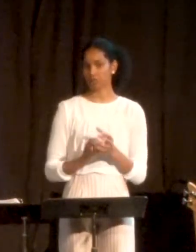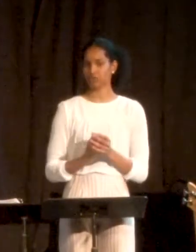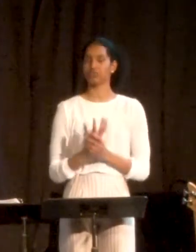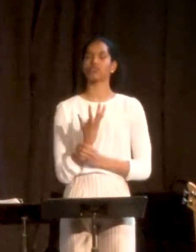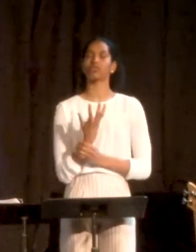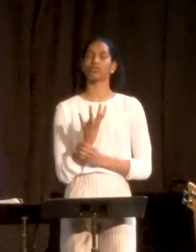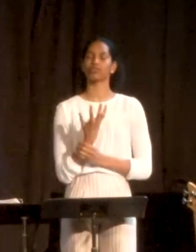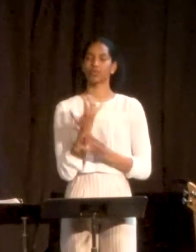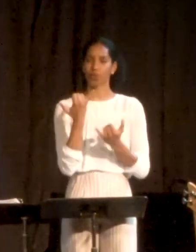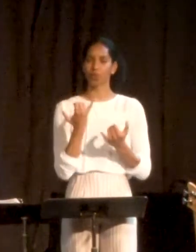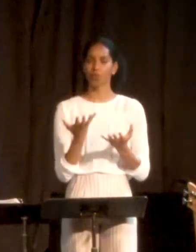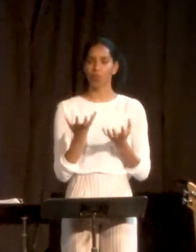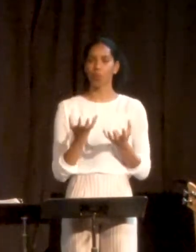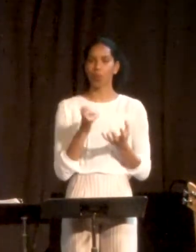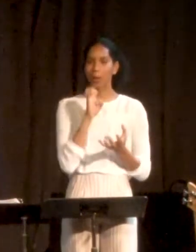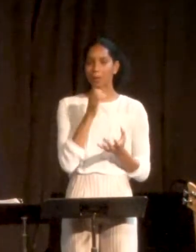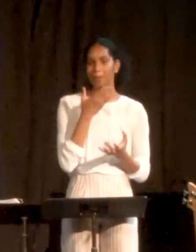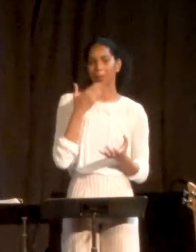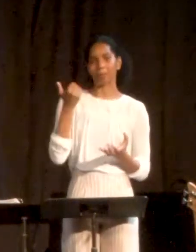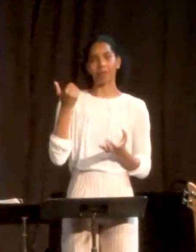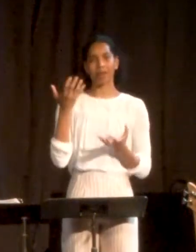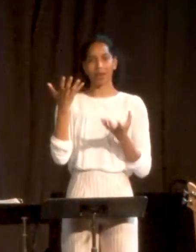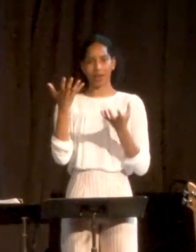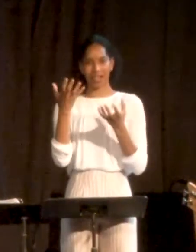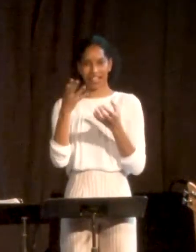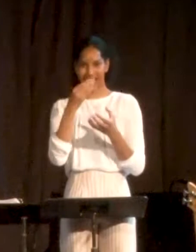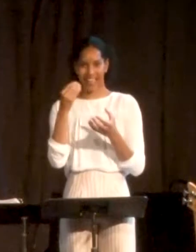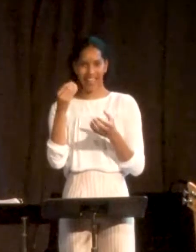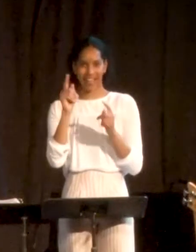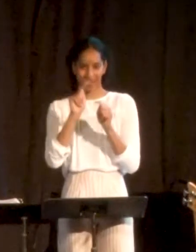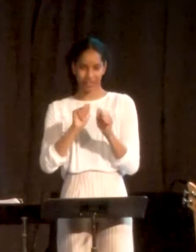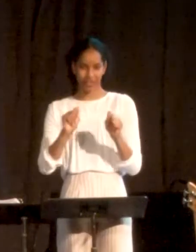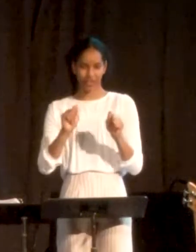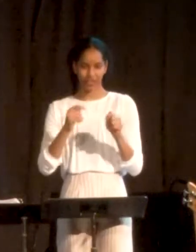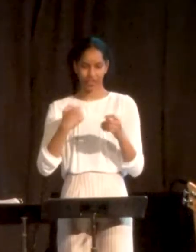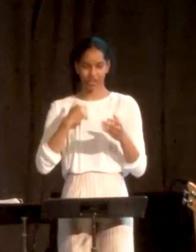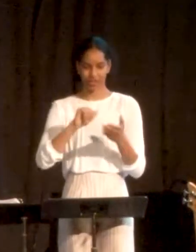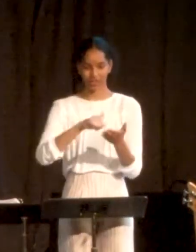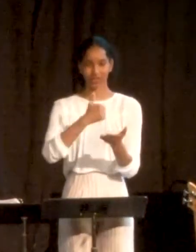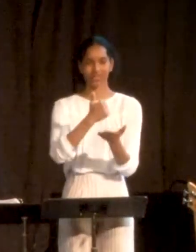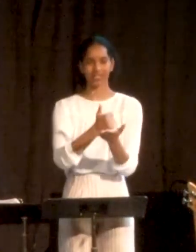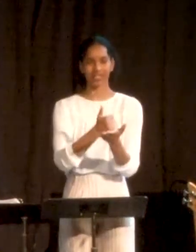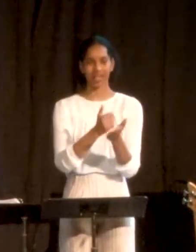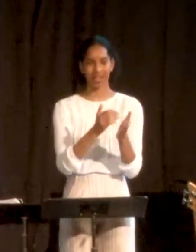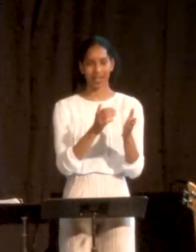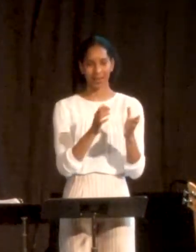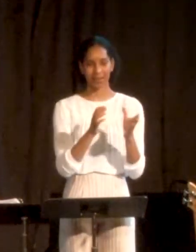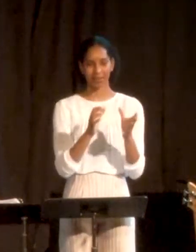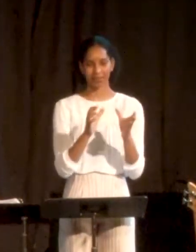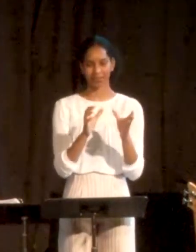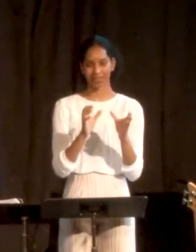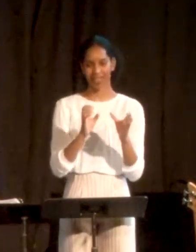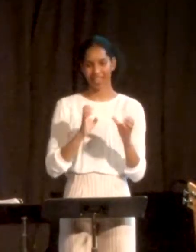They have annual revival or homecoming or some other outreach